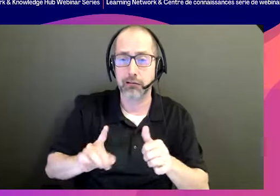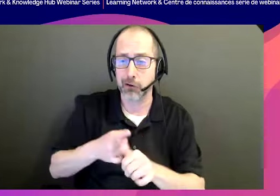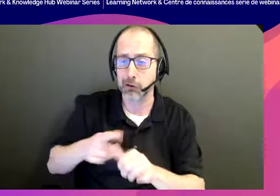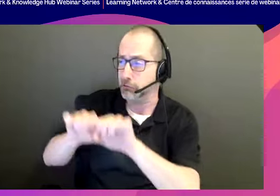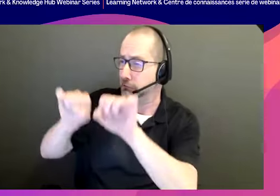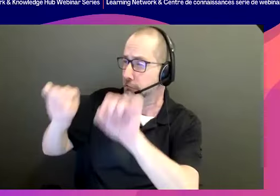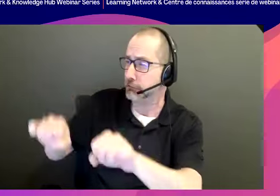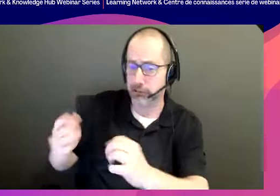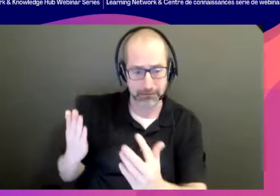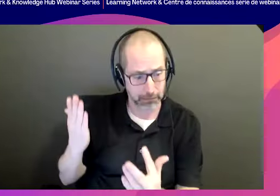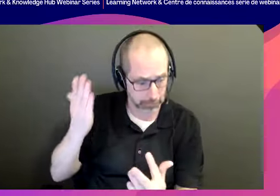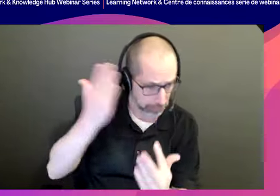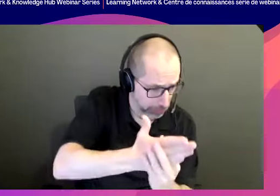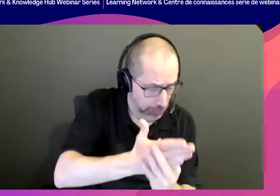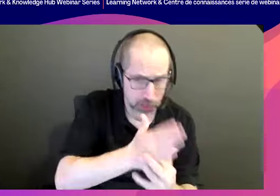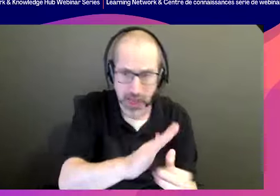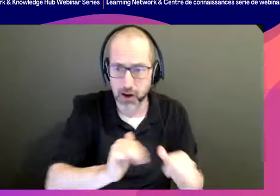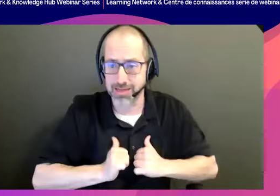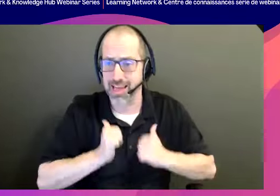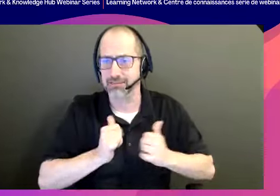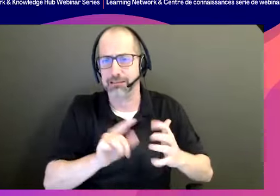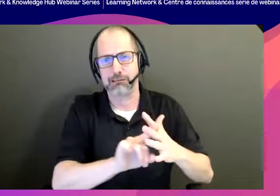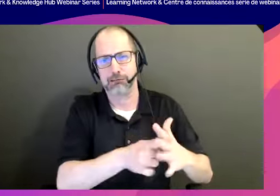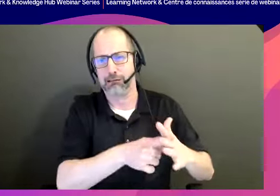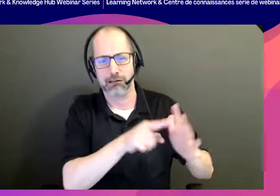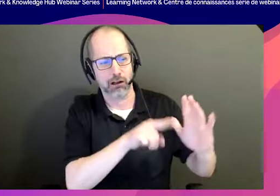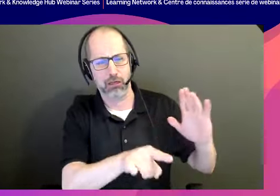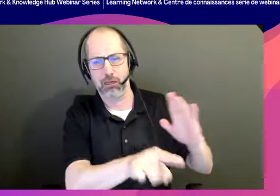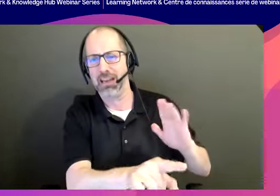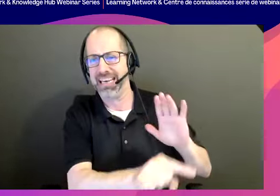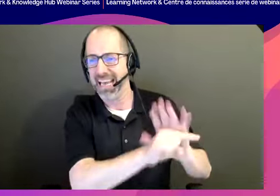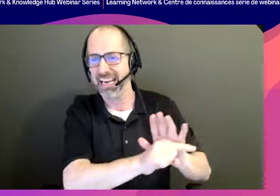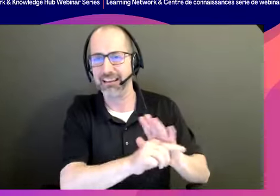course to these negative outcomes has been the child welfare system.